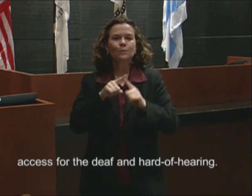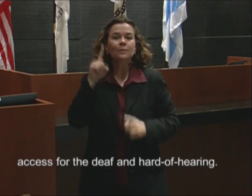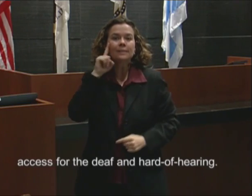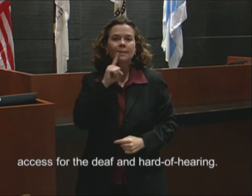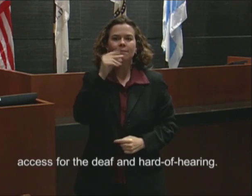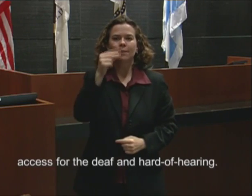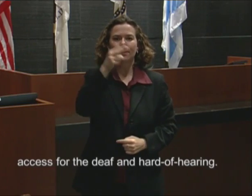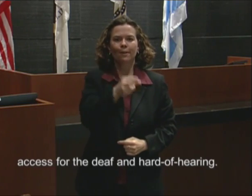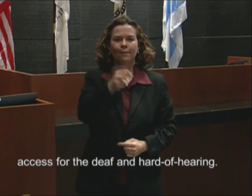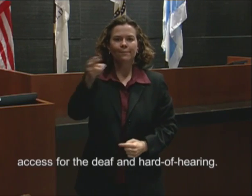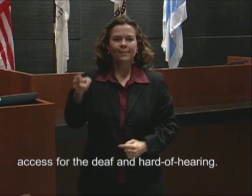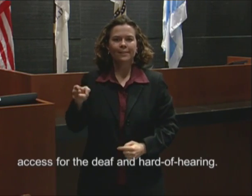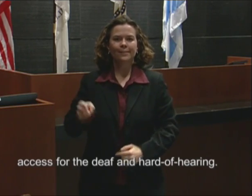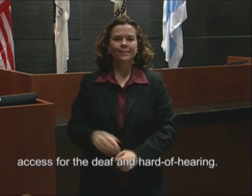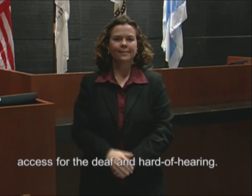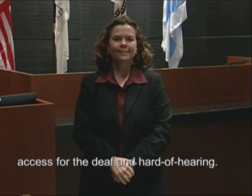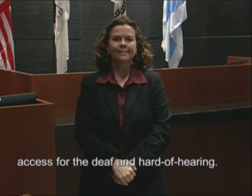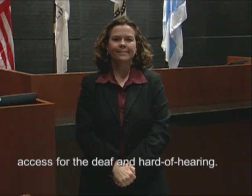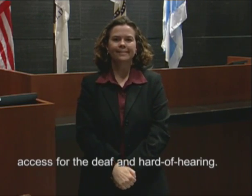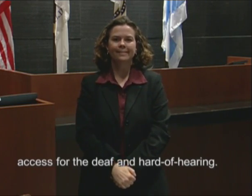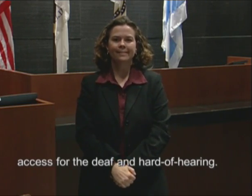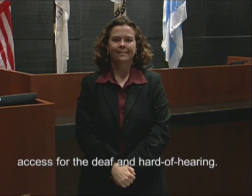equal access for the deaf and hard of hearing.